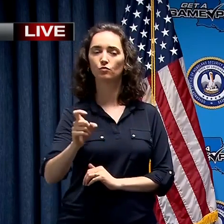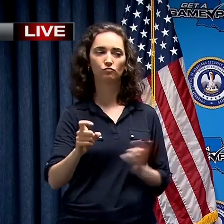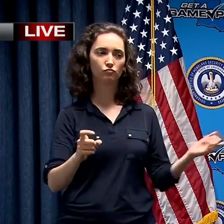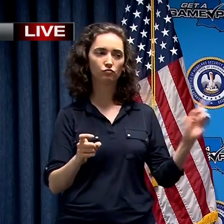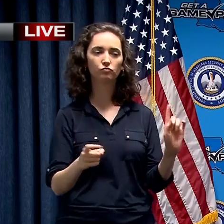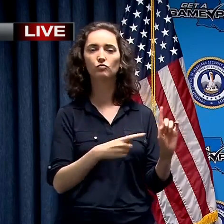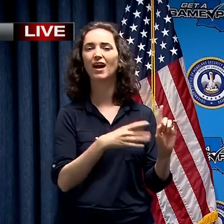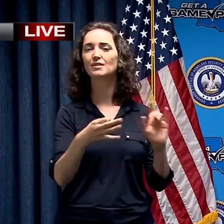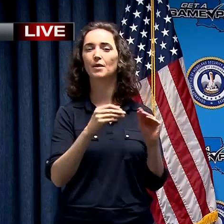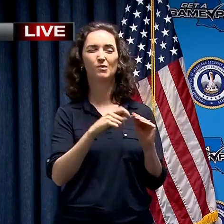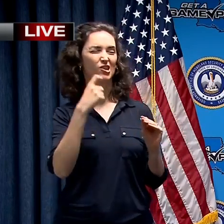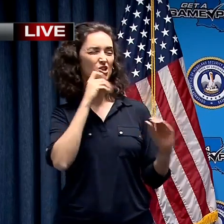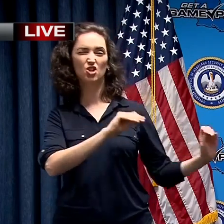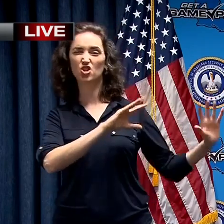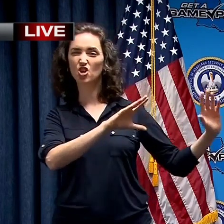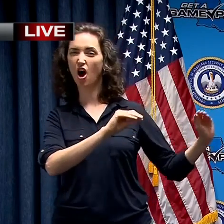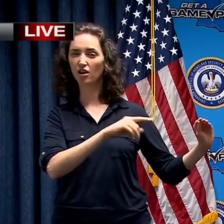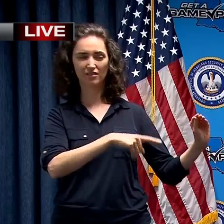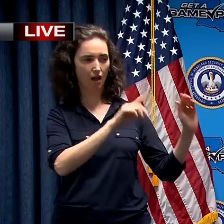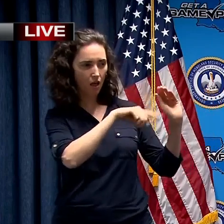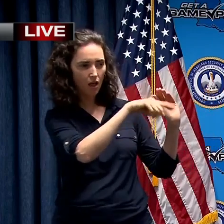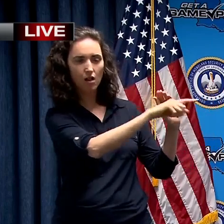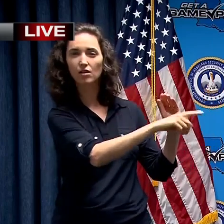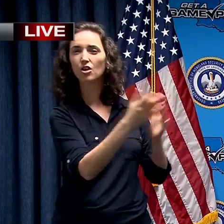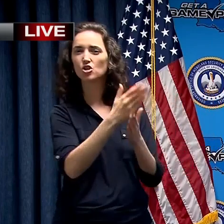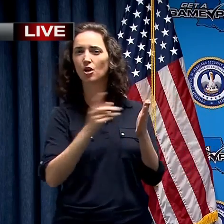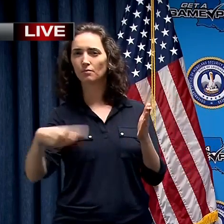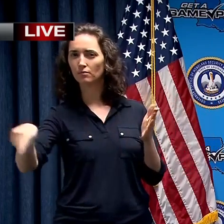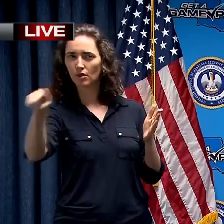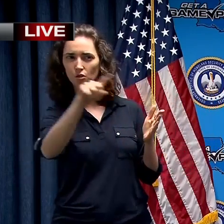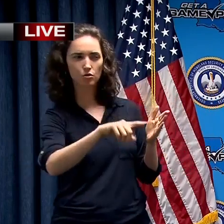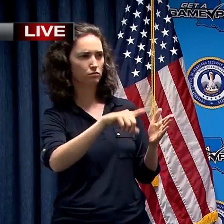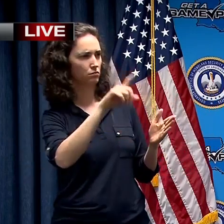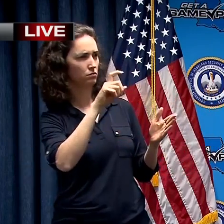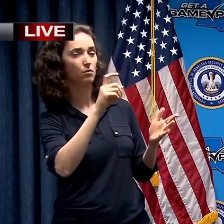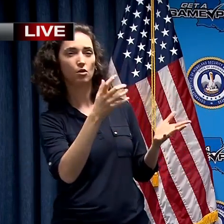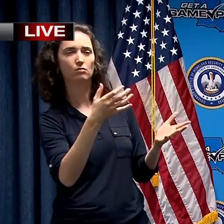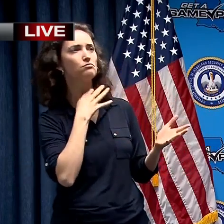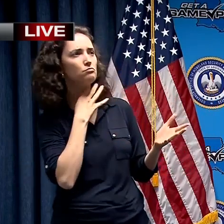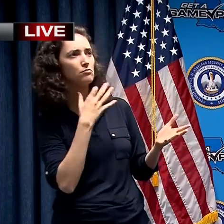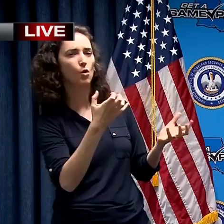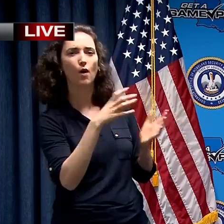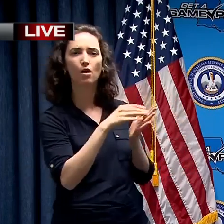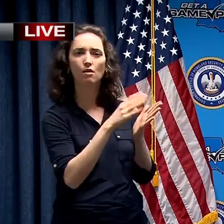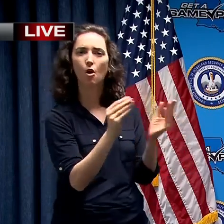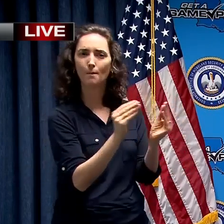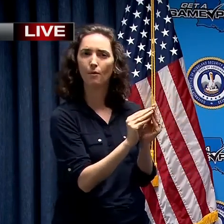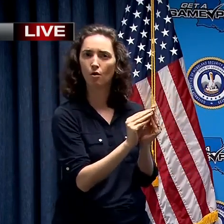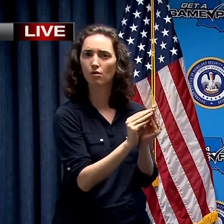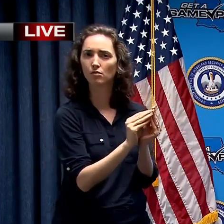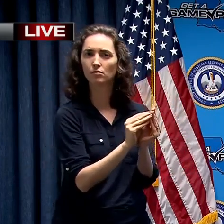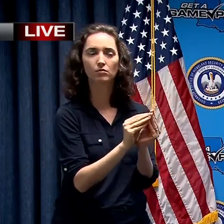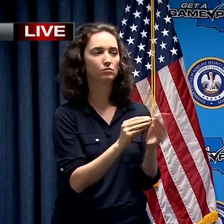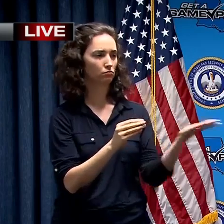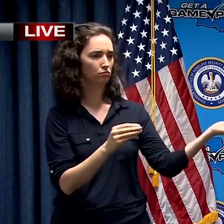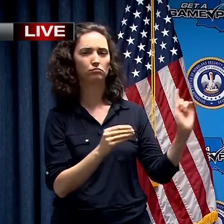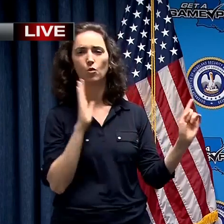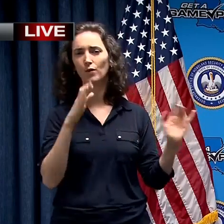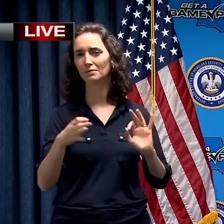the chart that was up there with the modeling, because I know that some of you have been wanting to hear more information about our modeling.